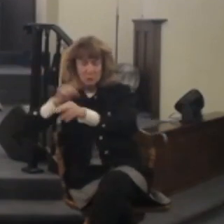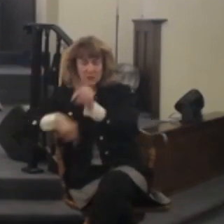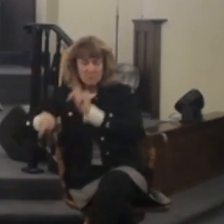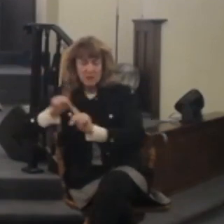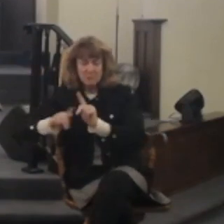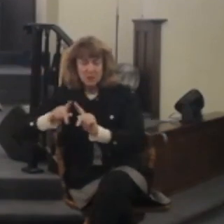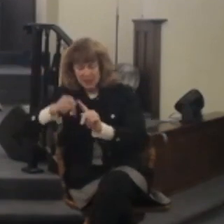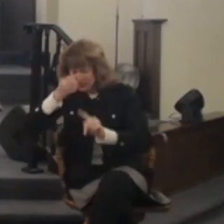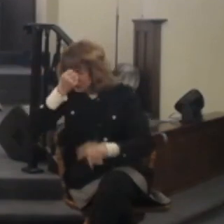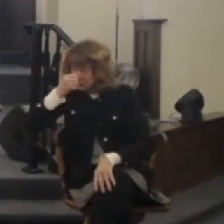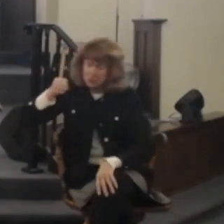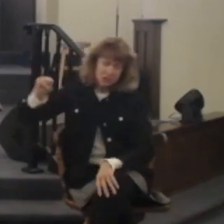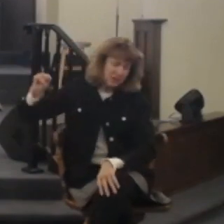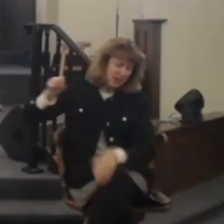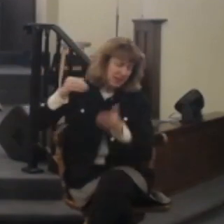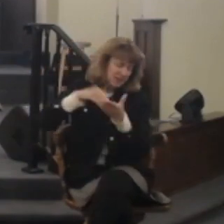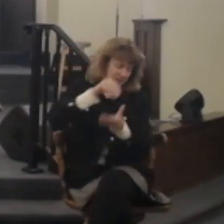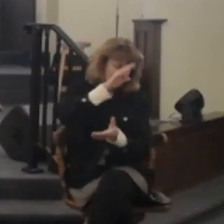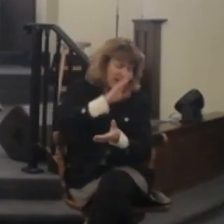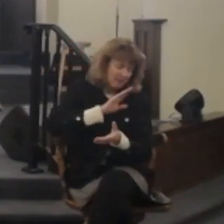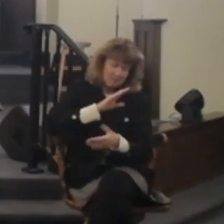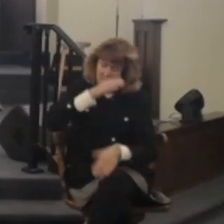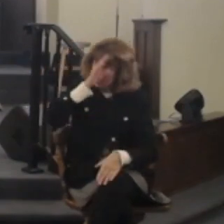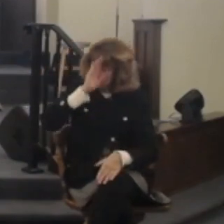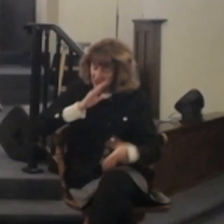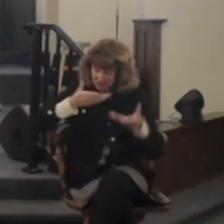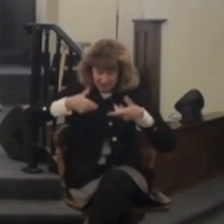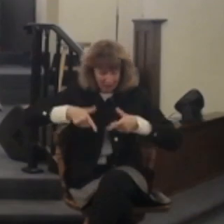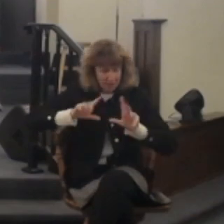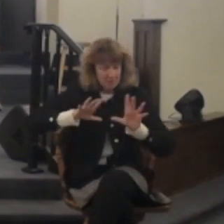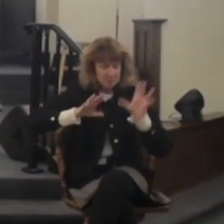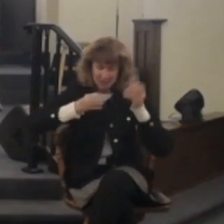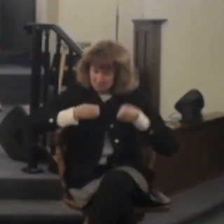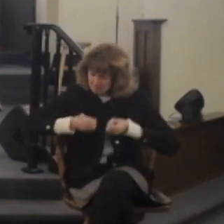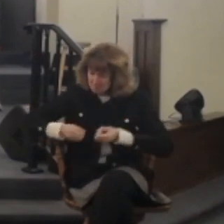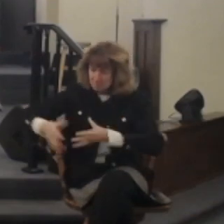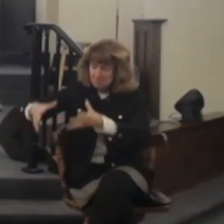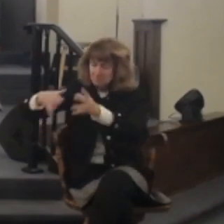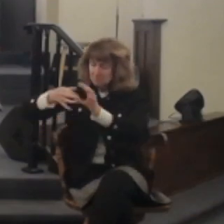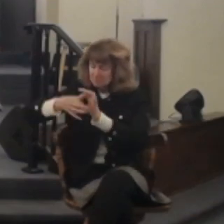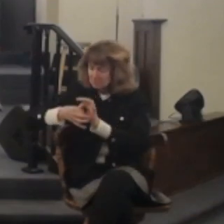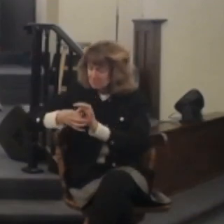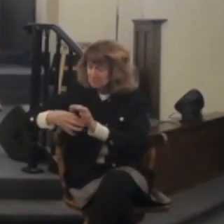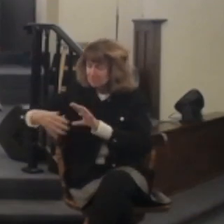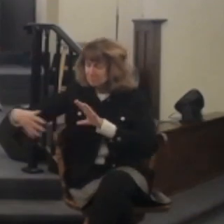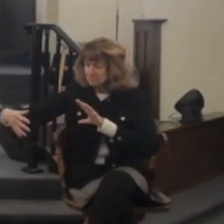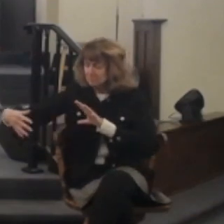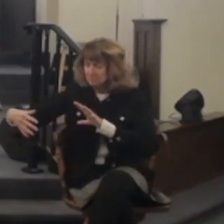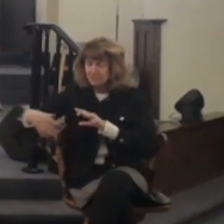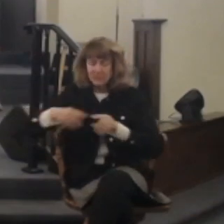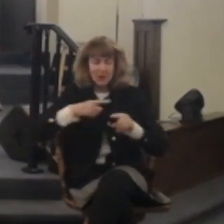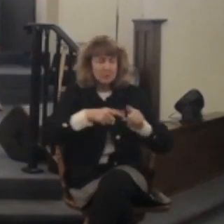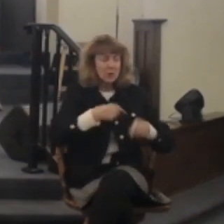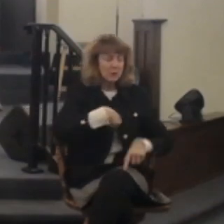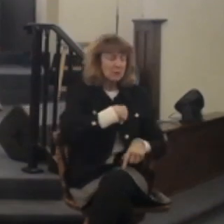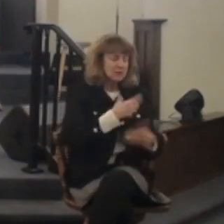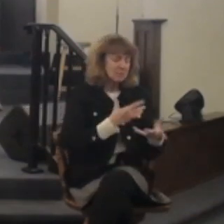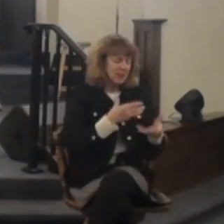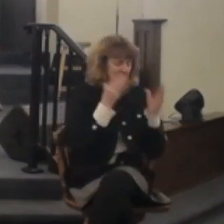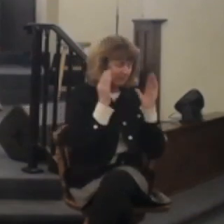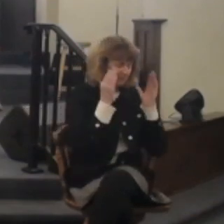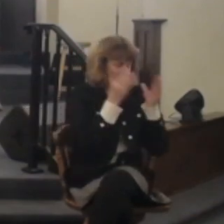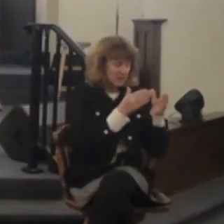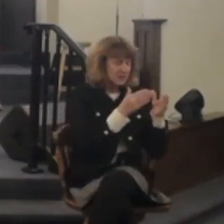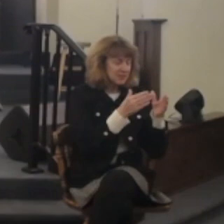lie, and the worship and serve the creature rather than the Creator, who is blessed forever. Amen. For all this